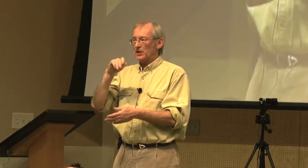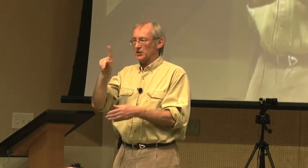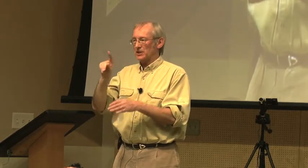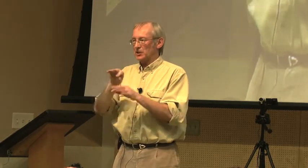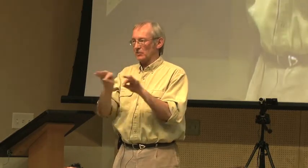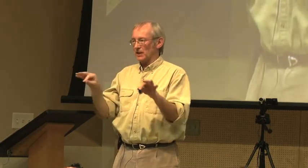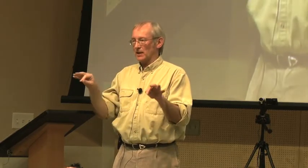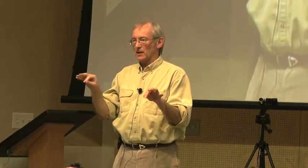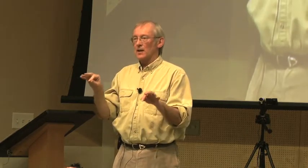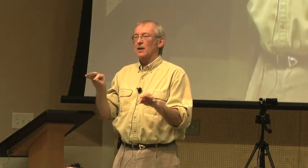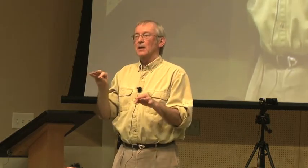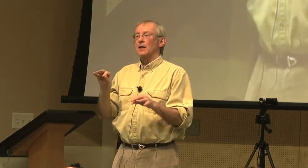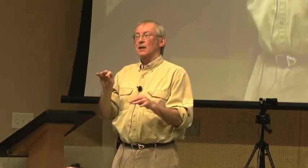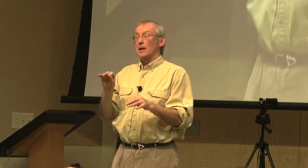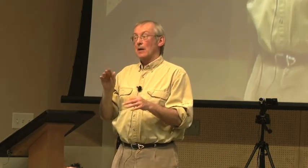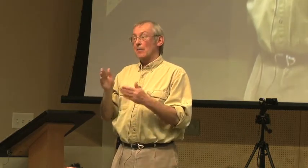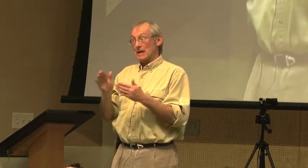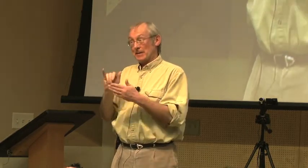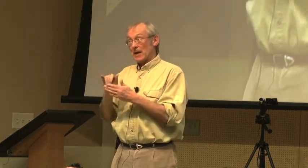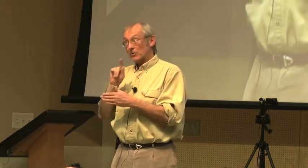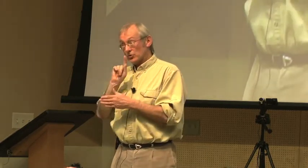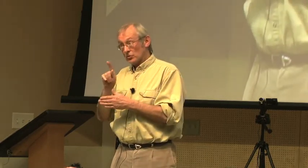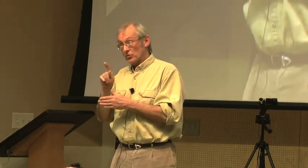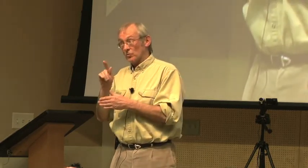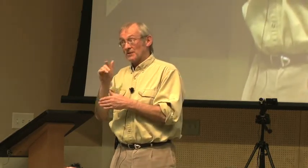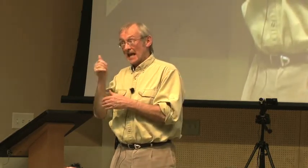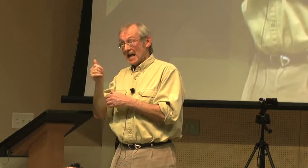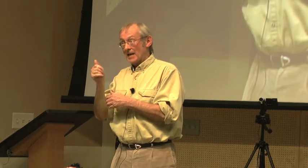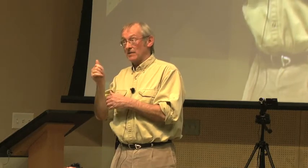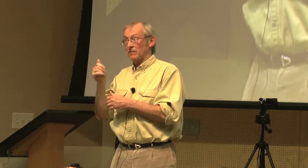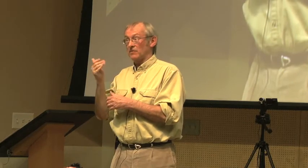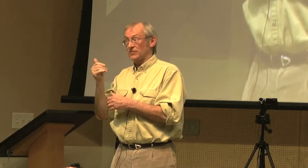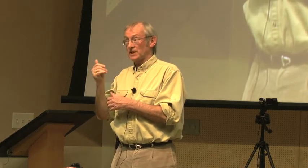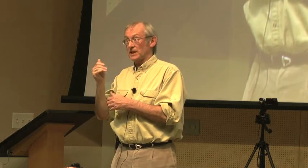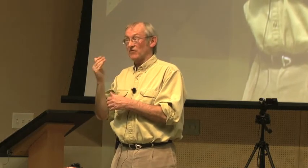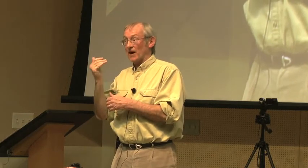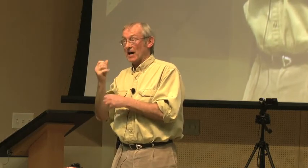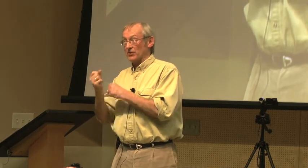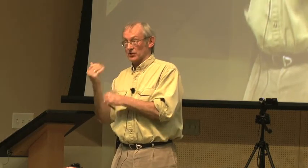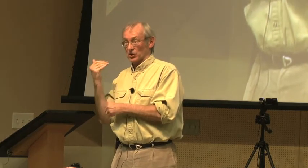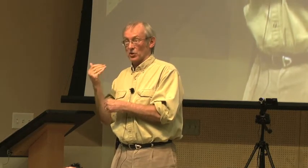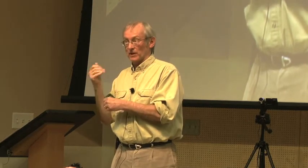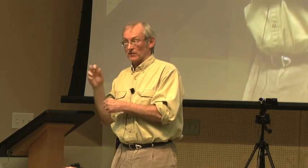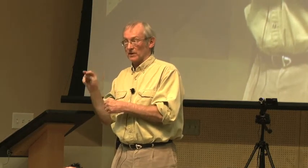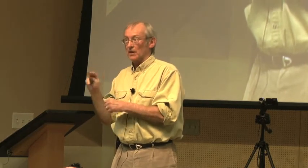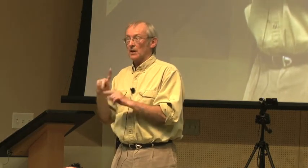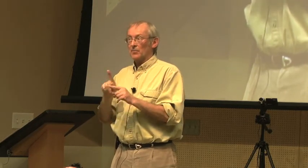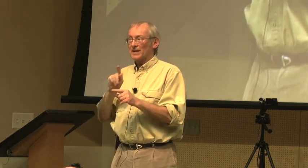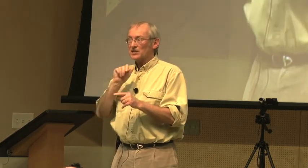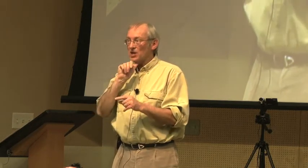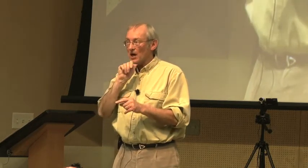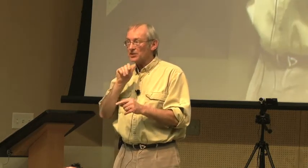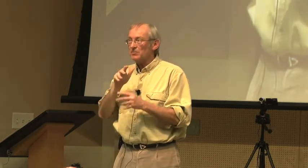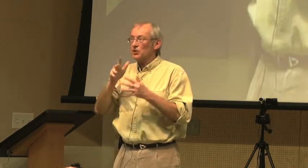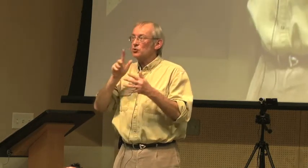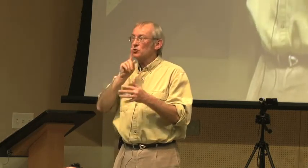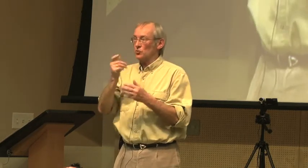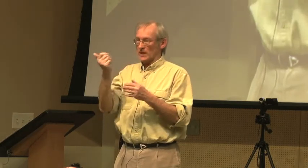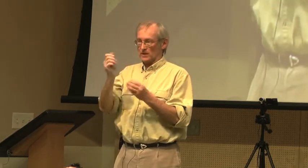PhD degree. Maybe that was true 10, 15, 5 years ago even. but it's not so much true